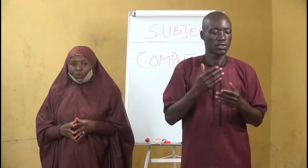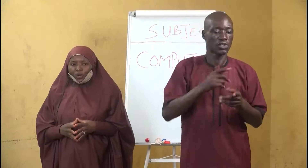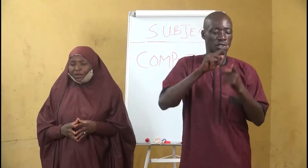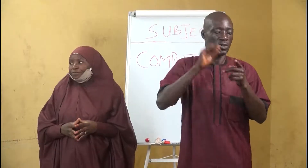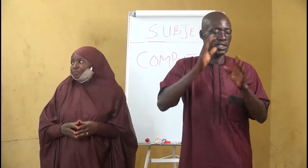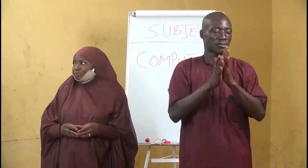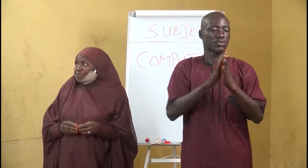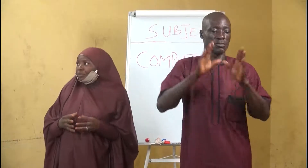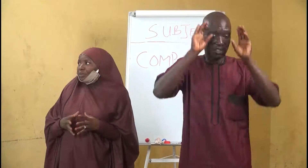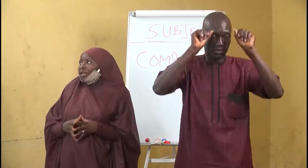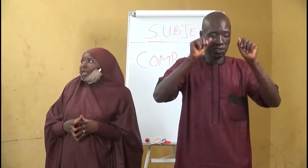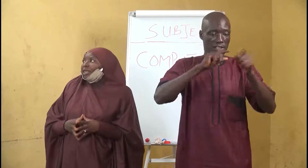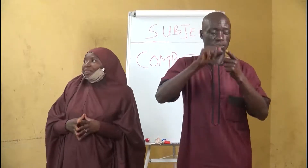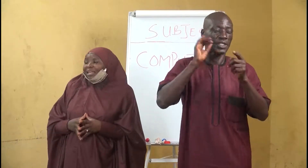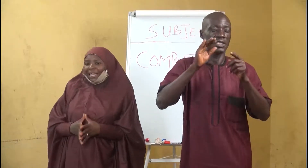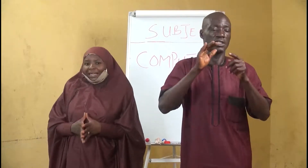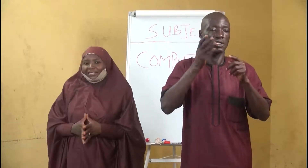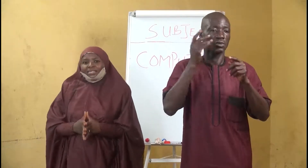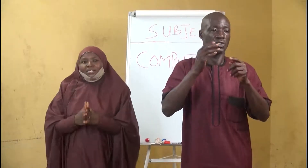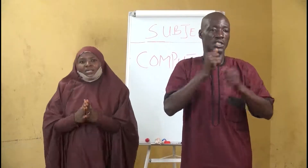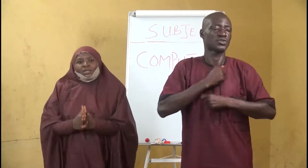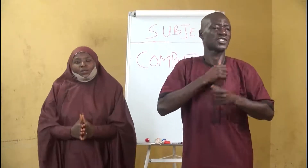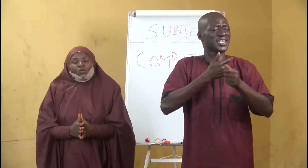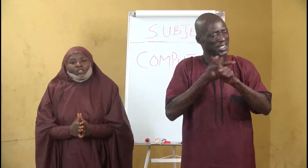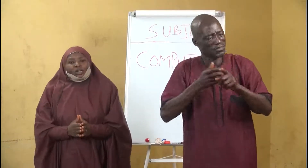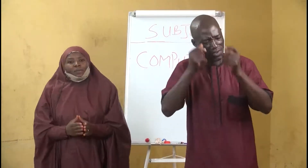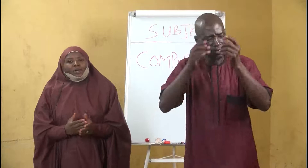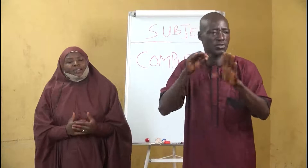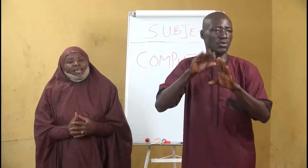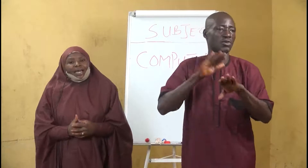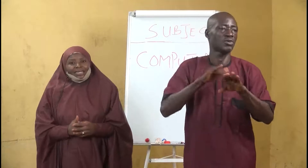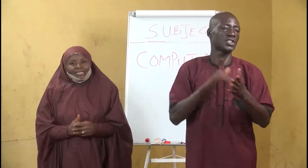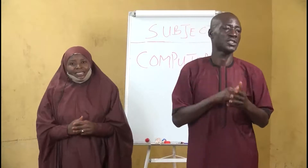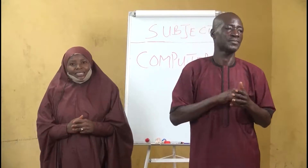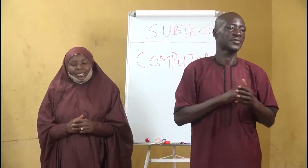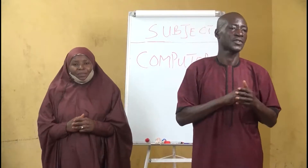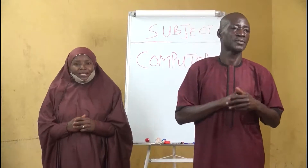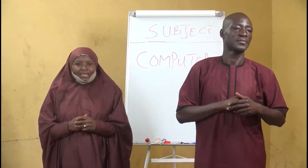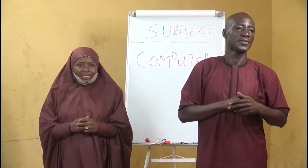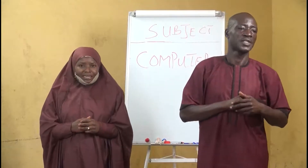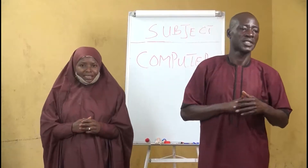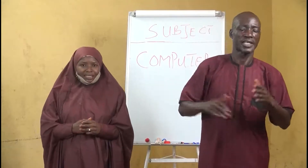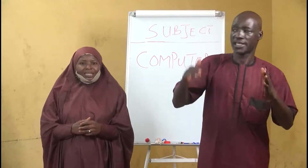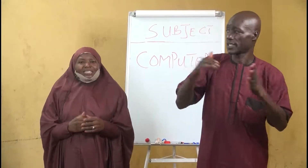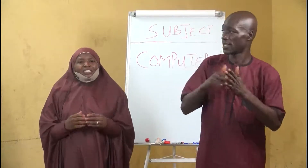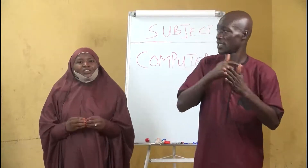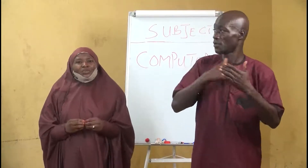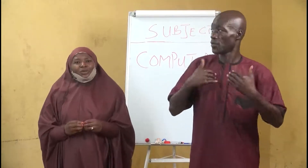have. The next, we talk about the ICT-based gadgets. That's the information